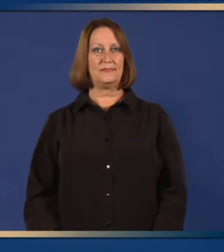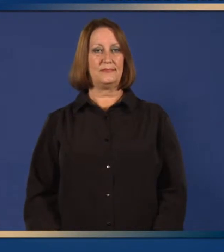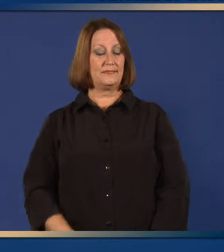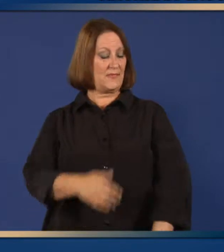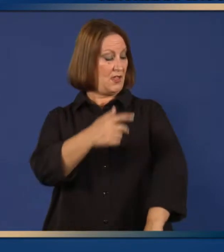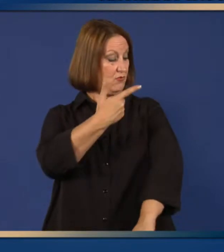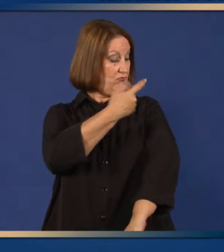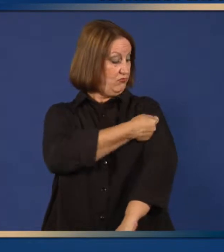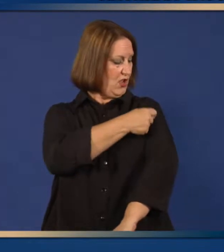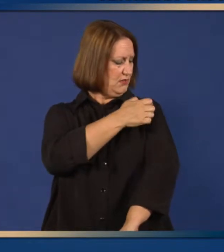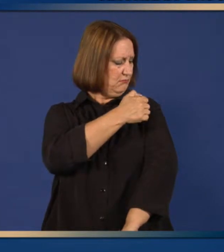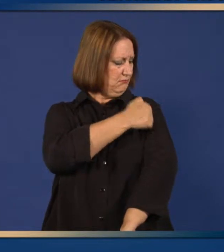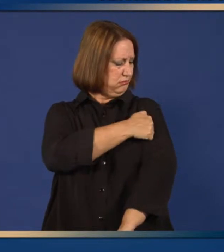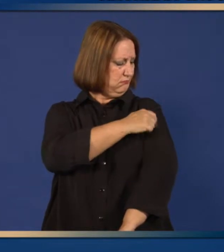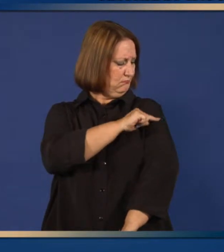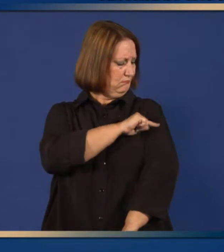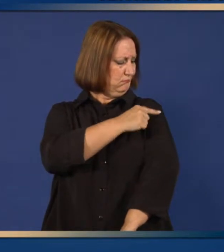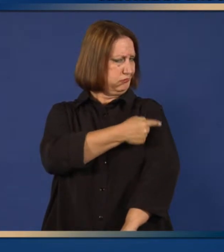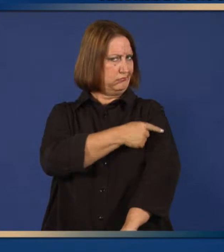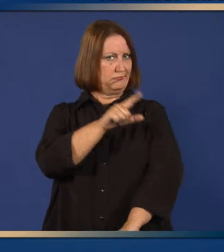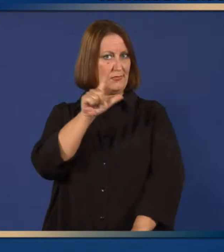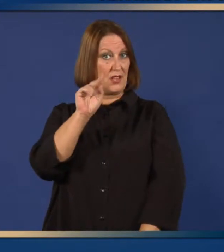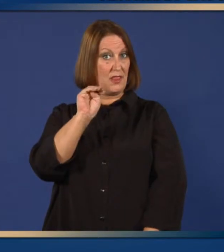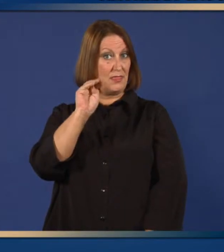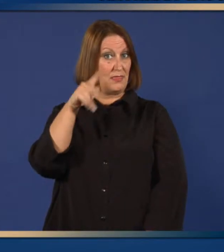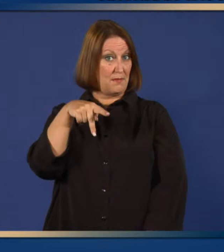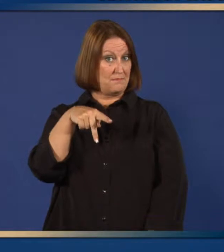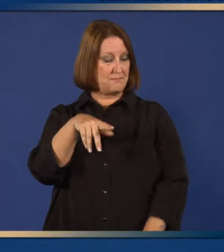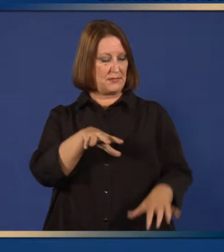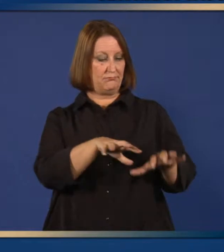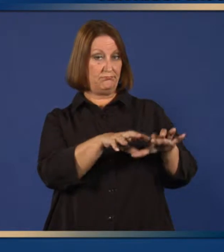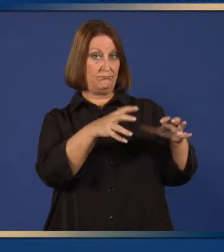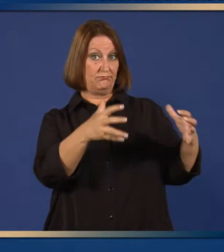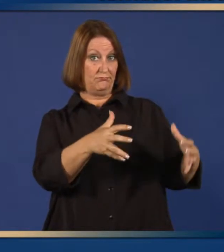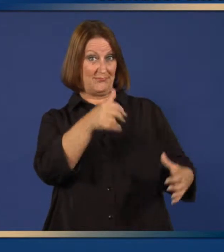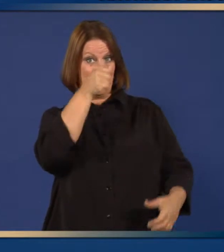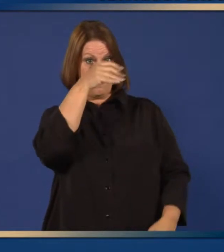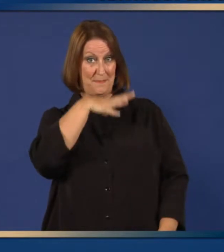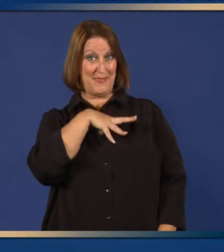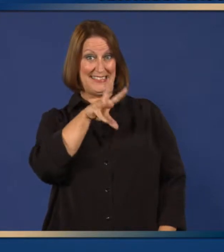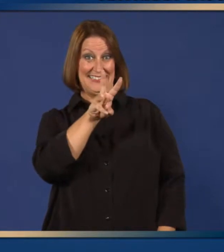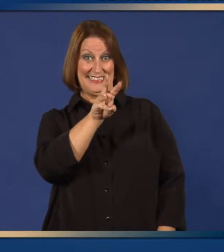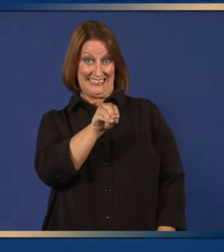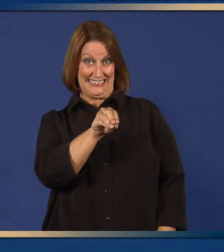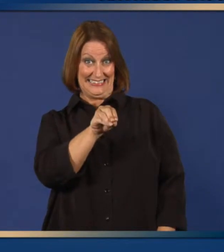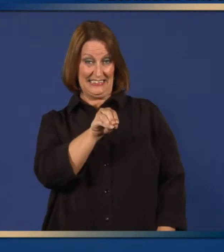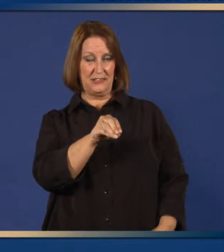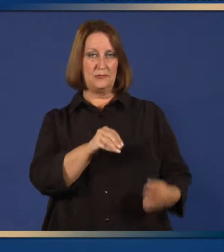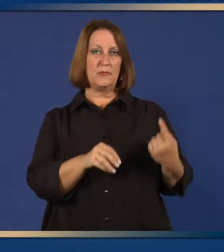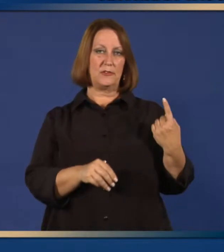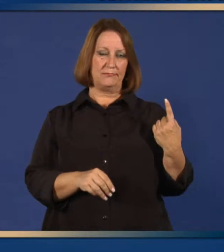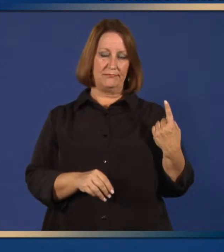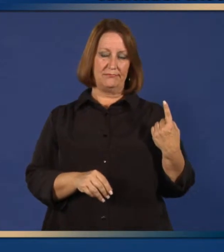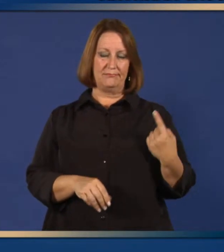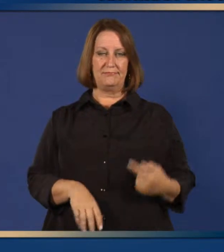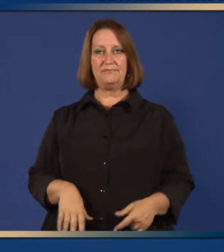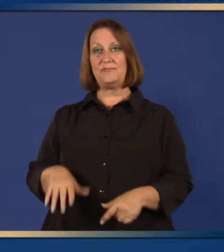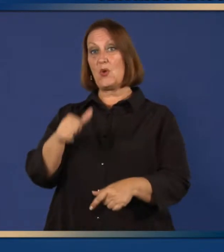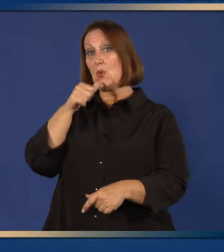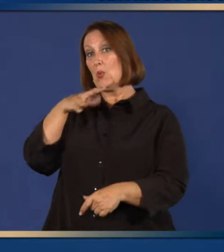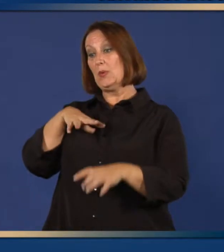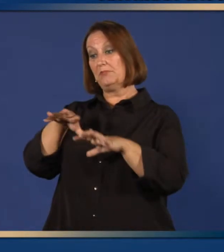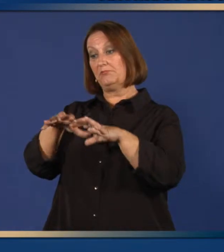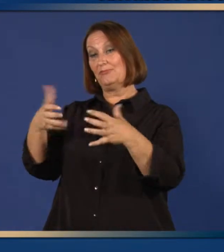lump, about 1 out of 60 men, and 1 out of 16